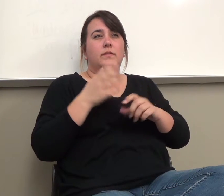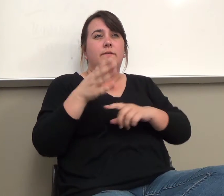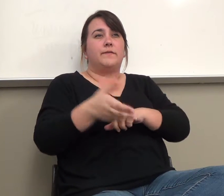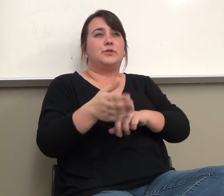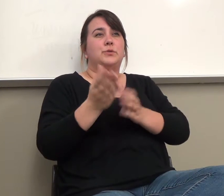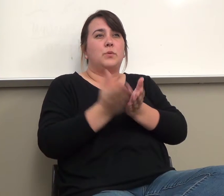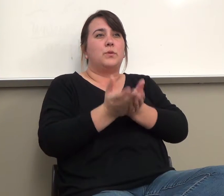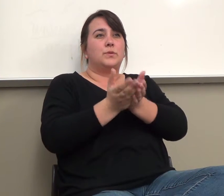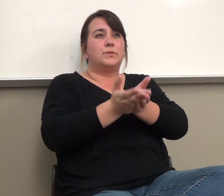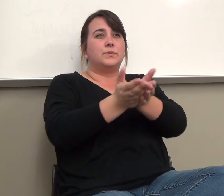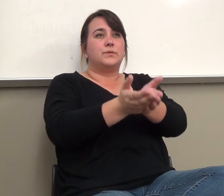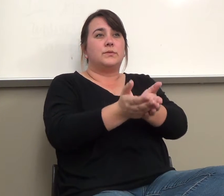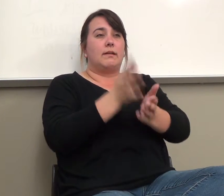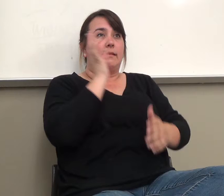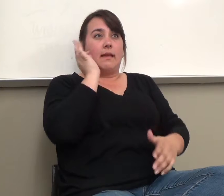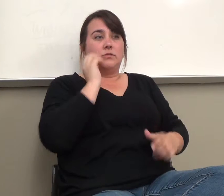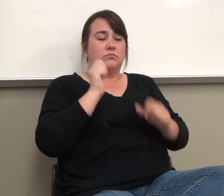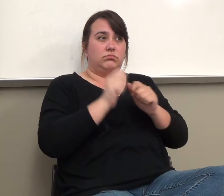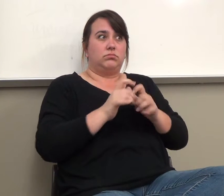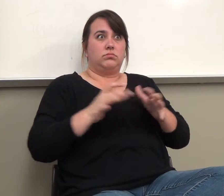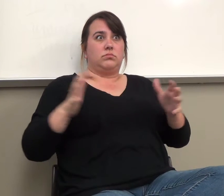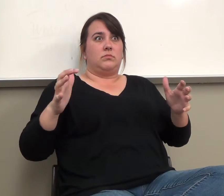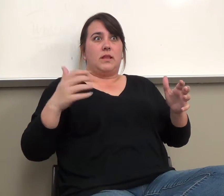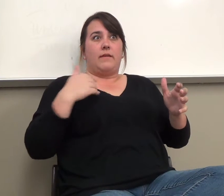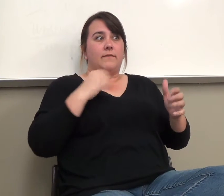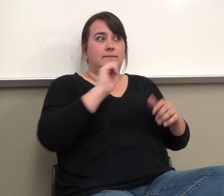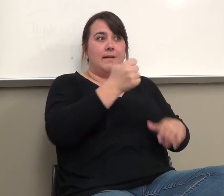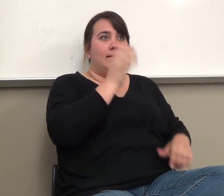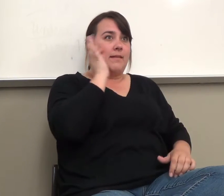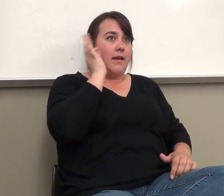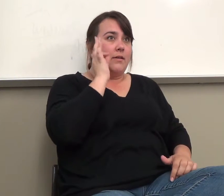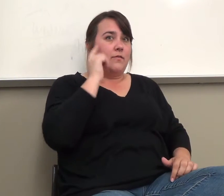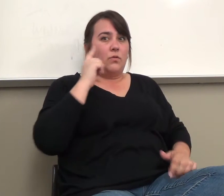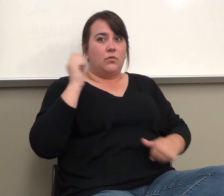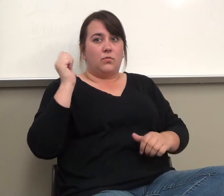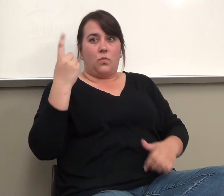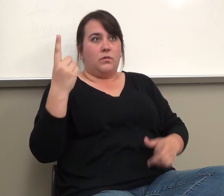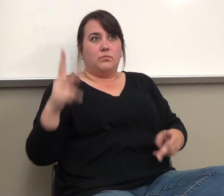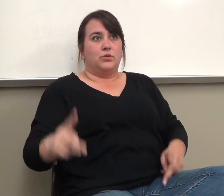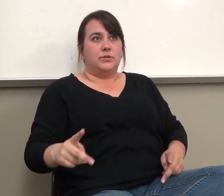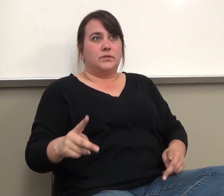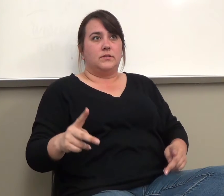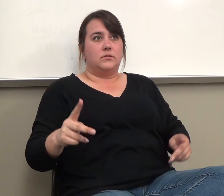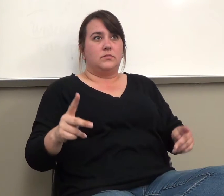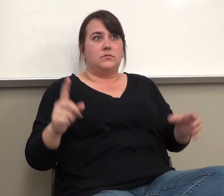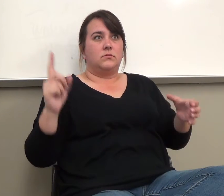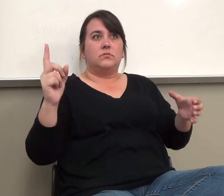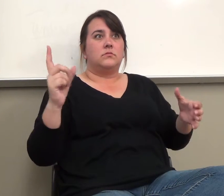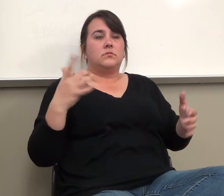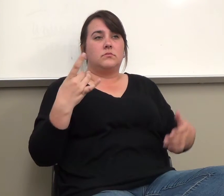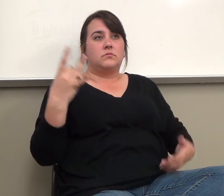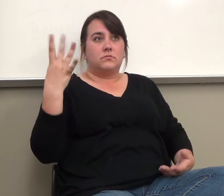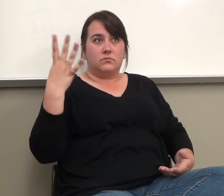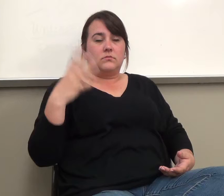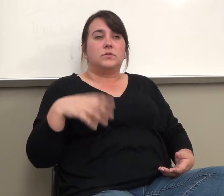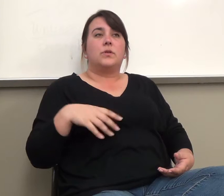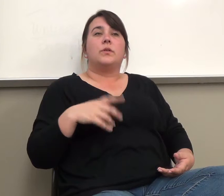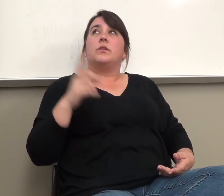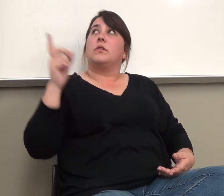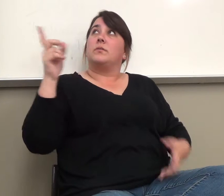just multiplied to the point that it's like 10 times as many cats on the island now as there is people. So, but what you're